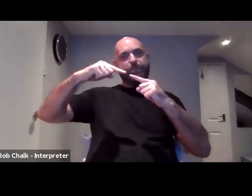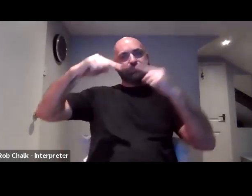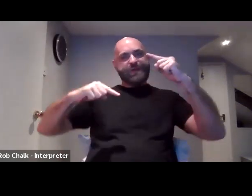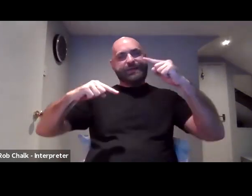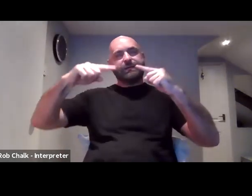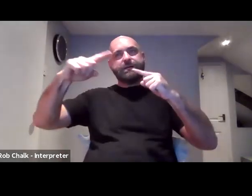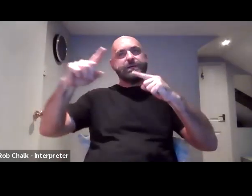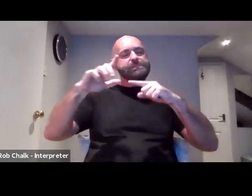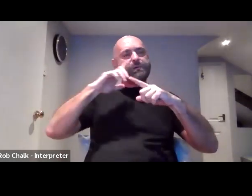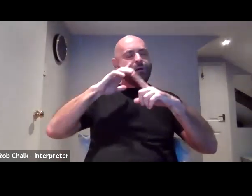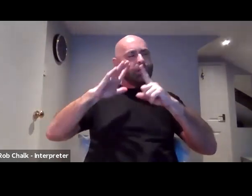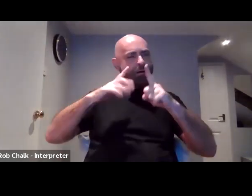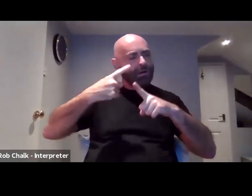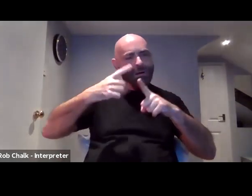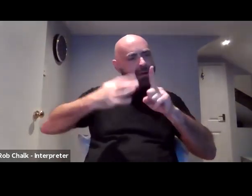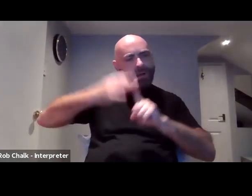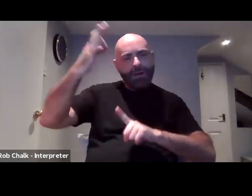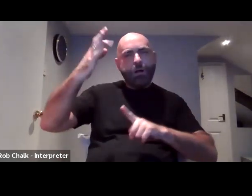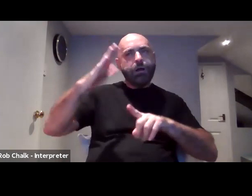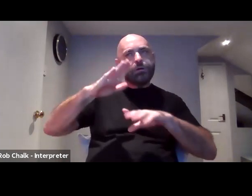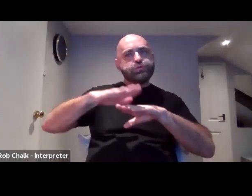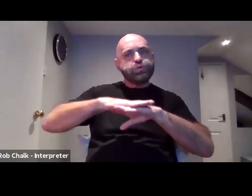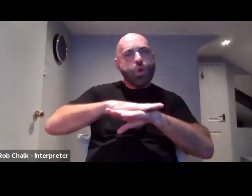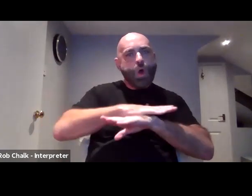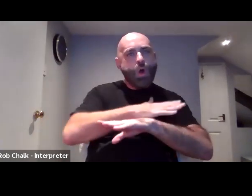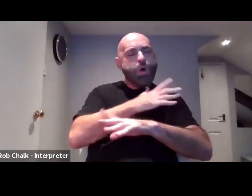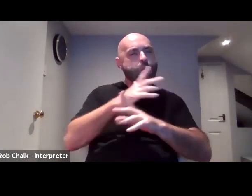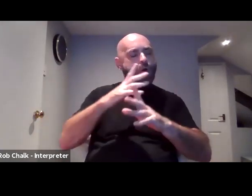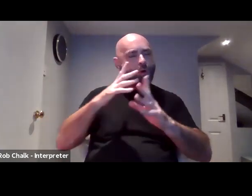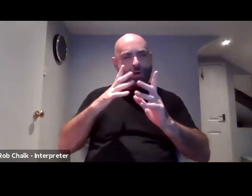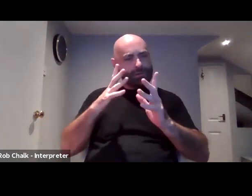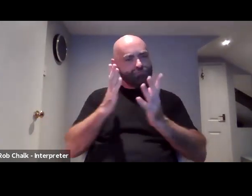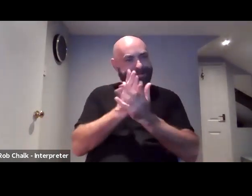slowed dramatically. In fact, just about ground to a halt.